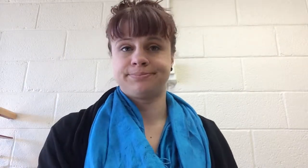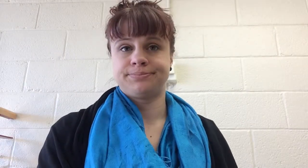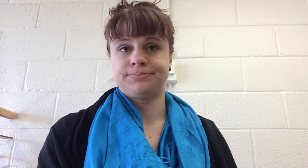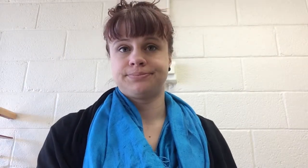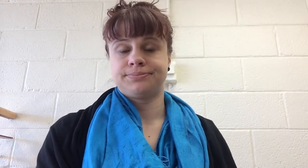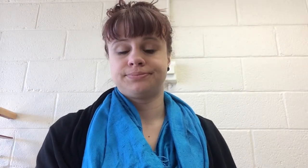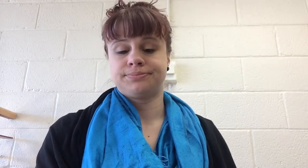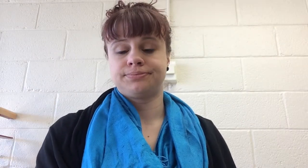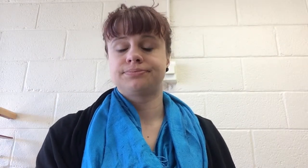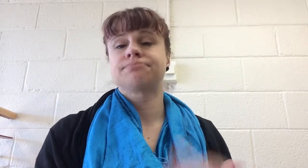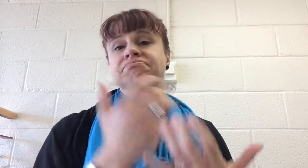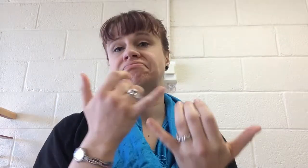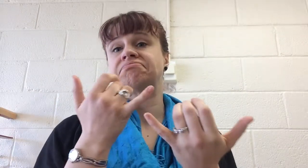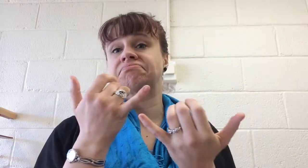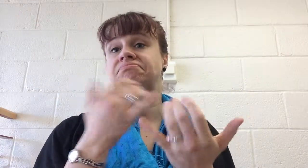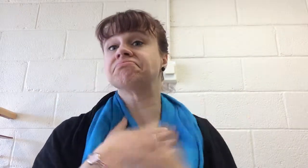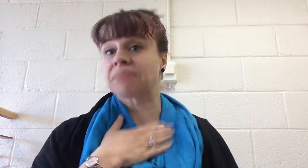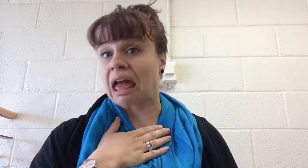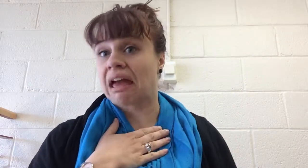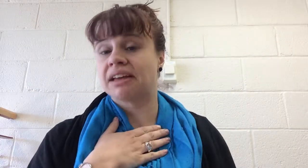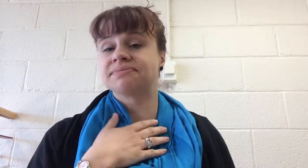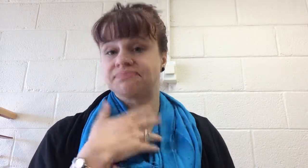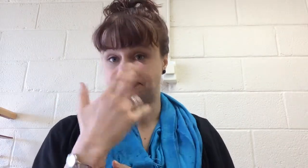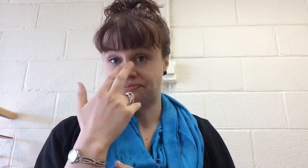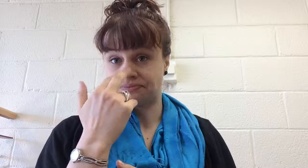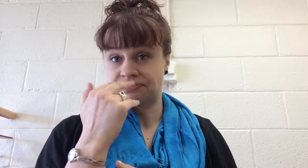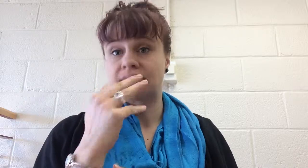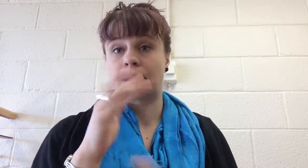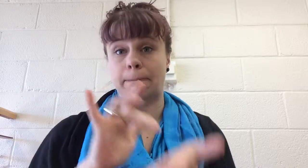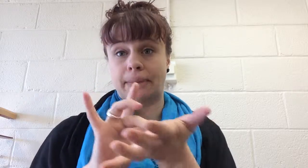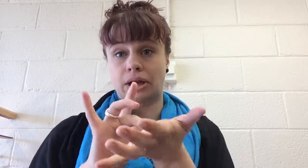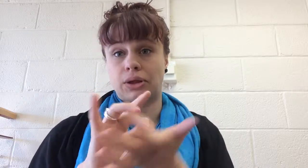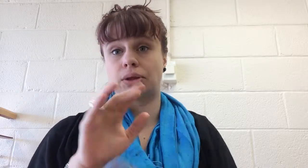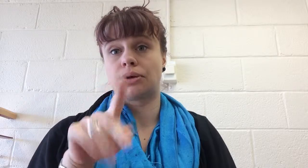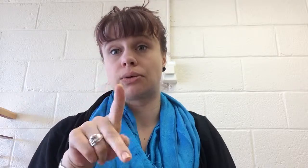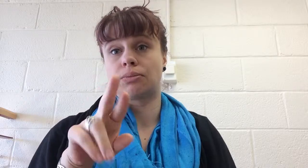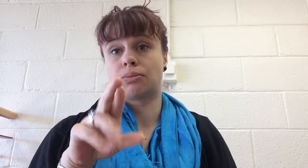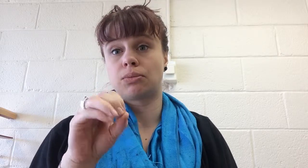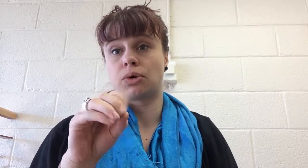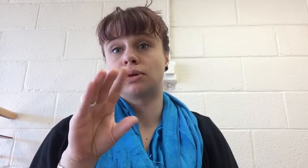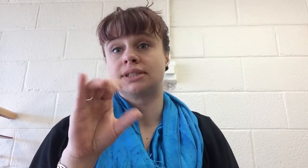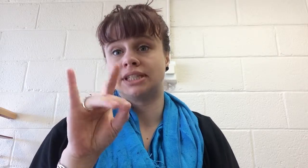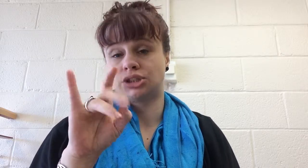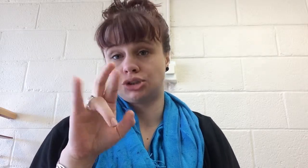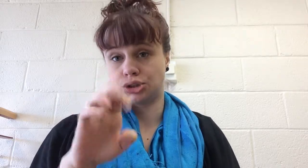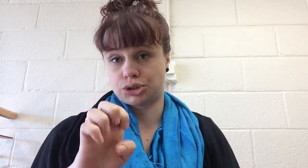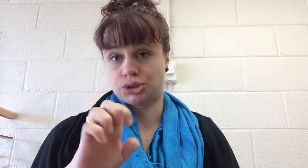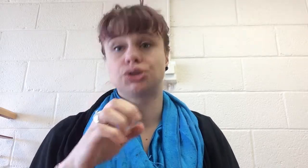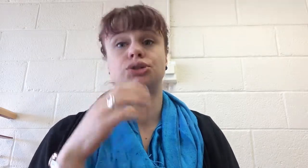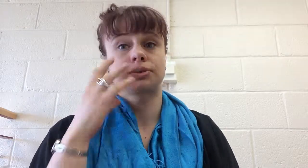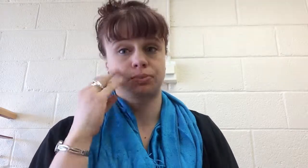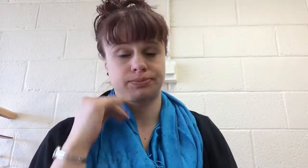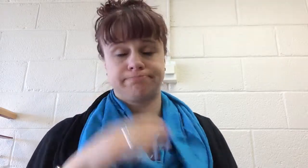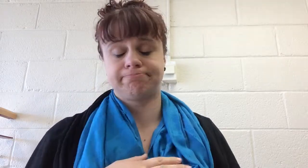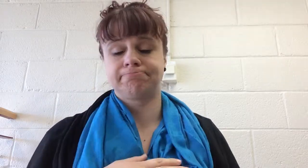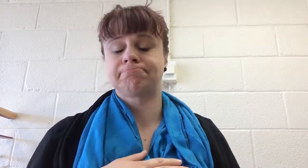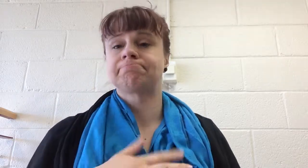This is my funny medical procedure experience. I have Crohn's disease. Crohn's disease is a